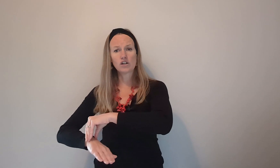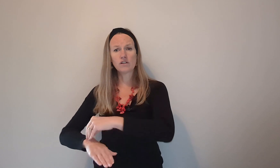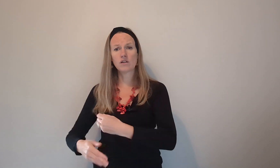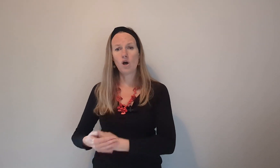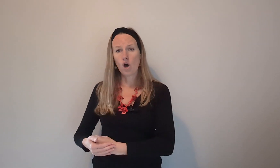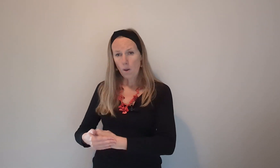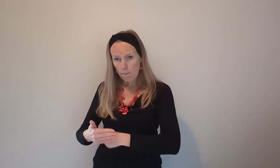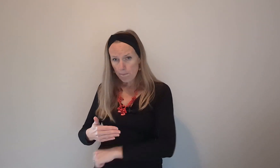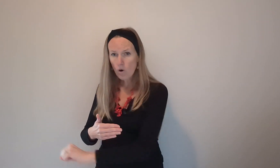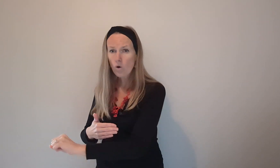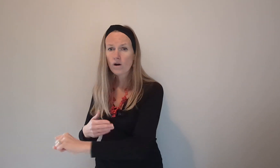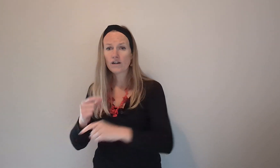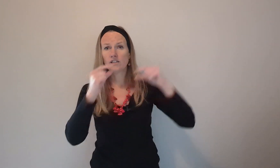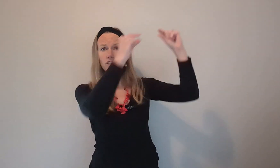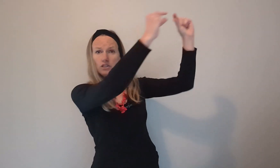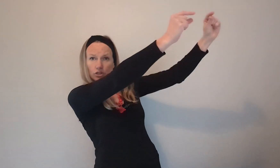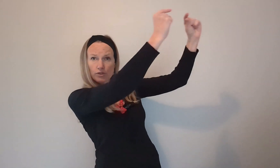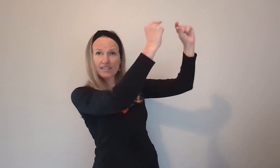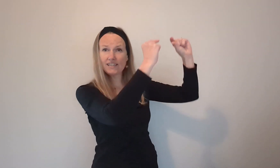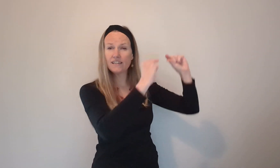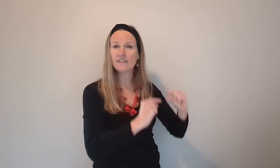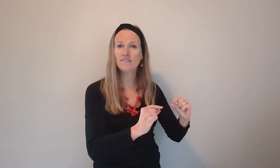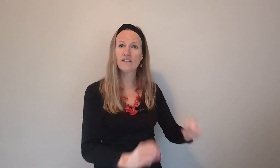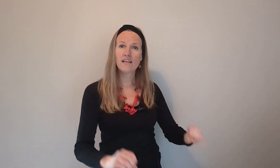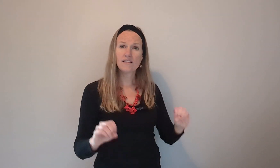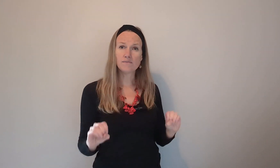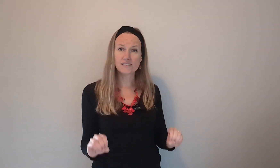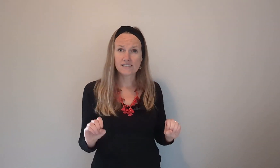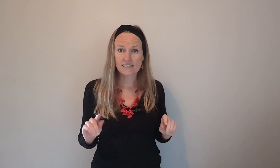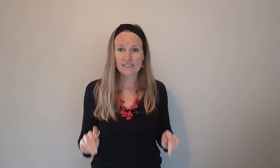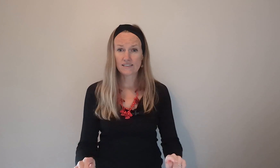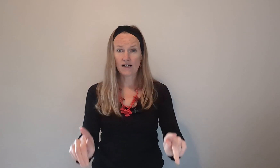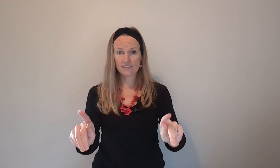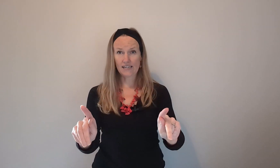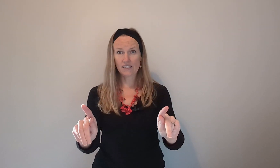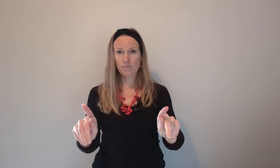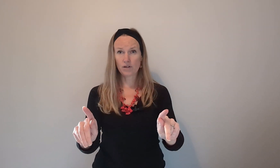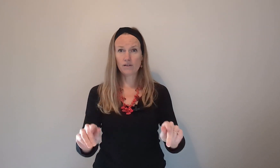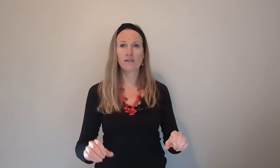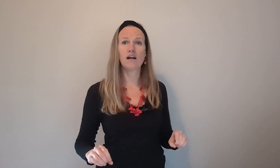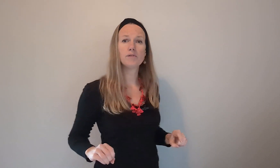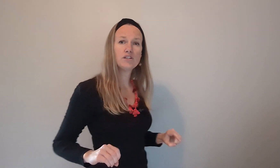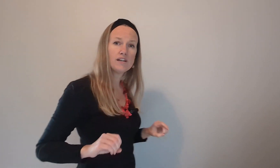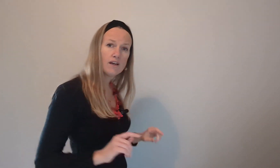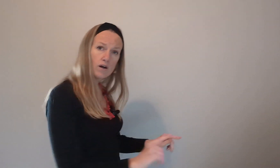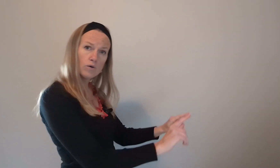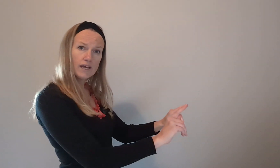earth, born to give them second birth, an opportunity,